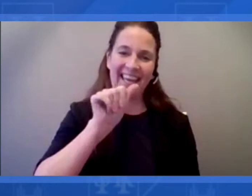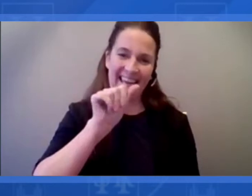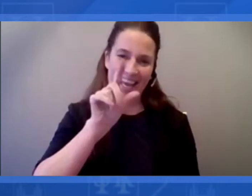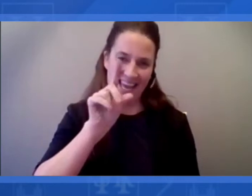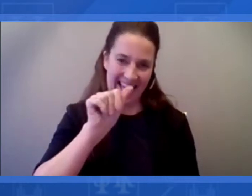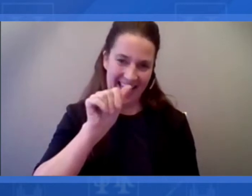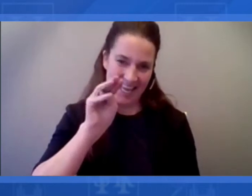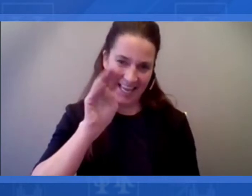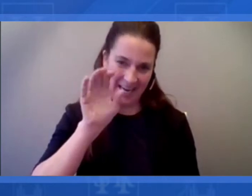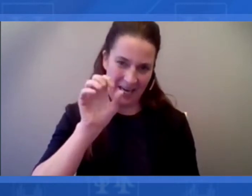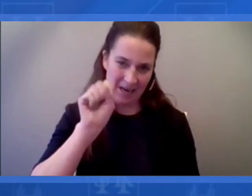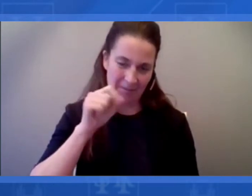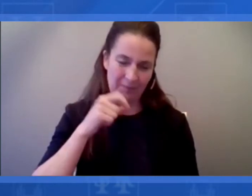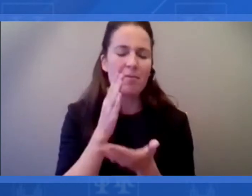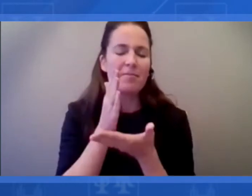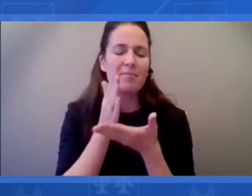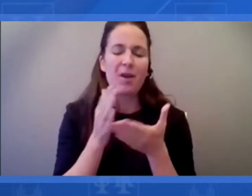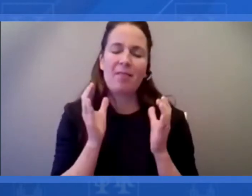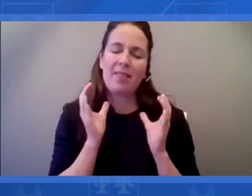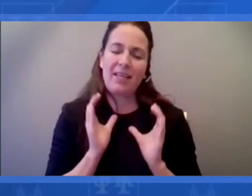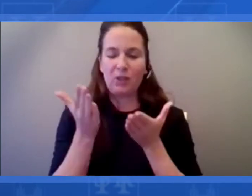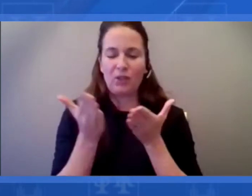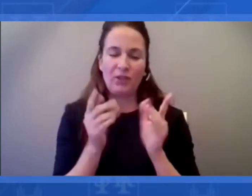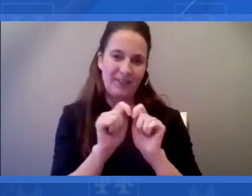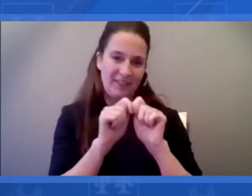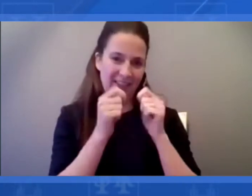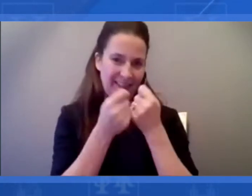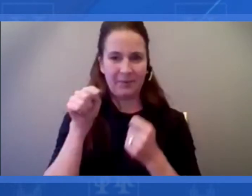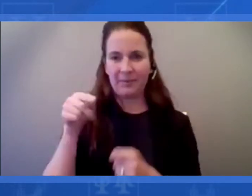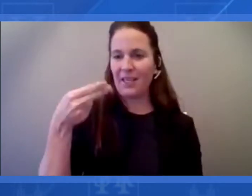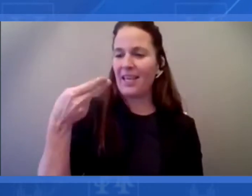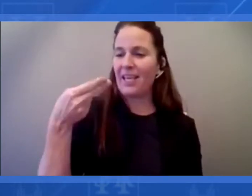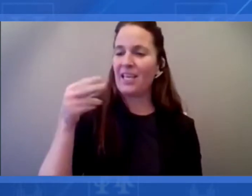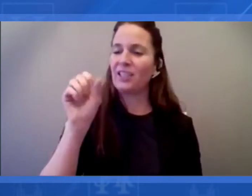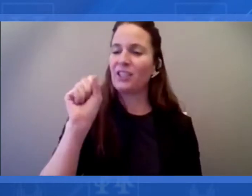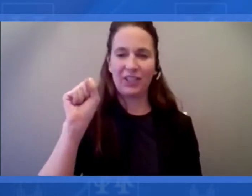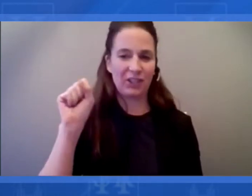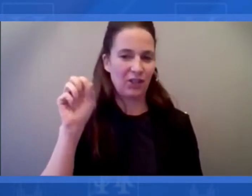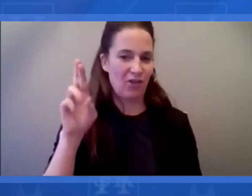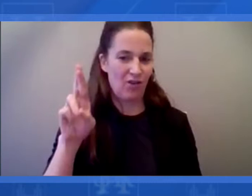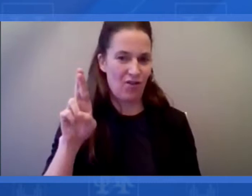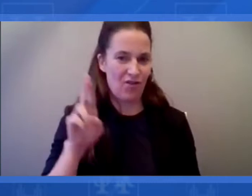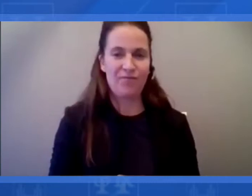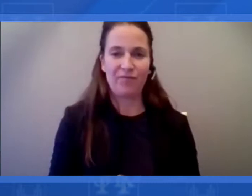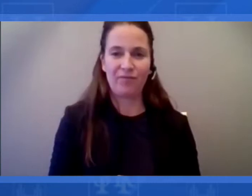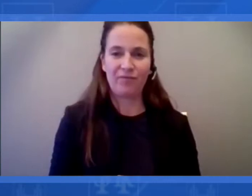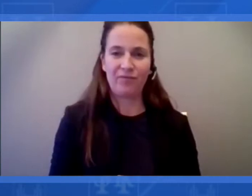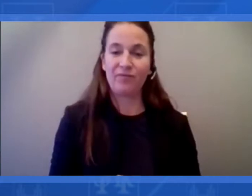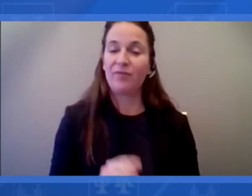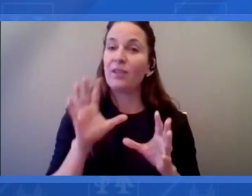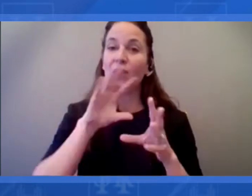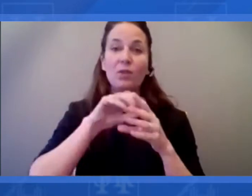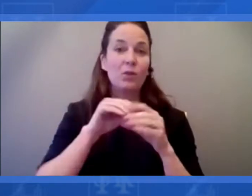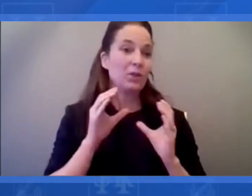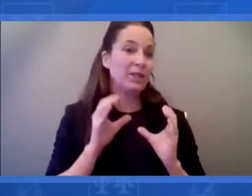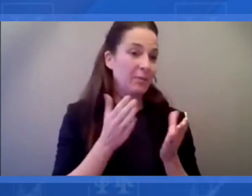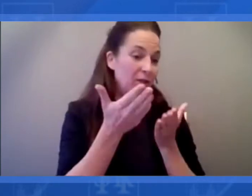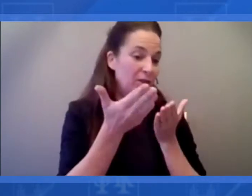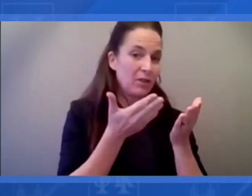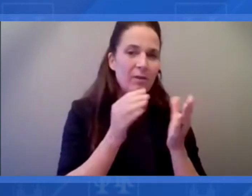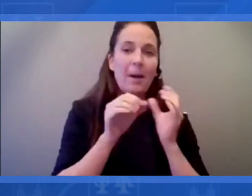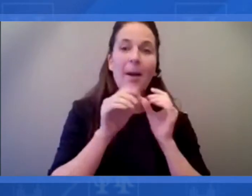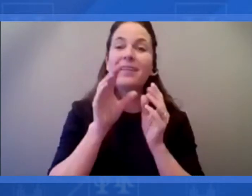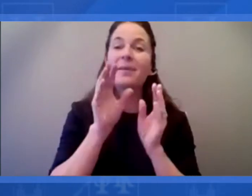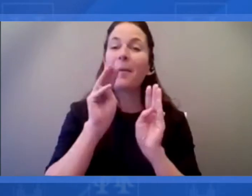and Innovation team at HSR, which includes our customer service, social media, and public